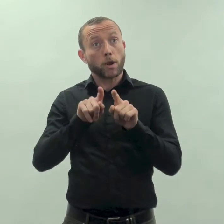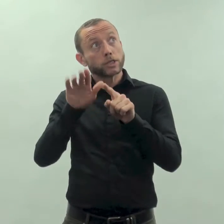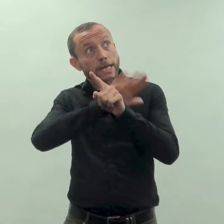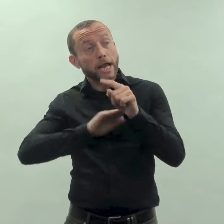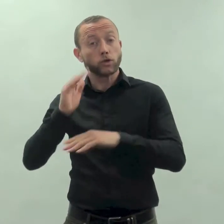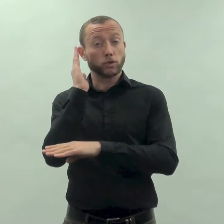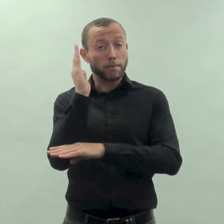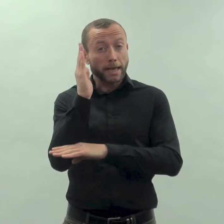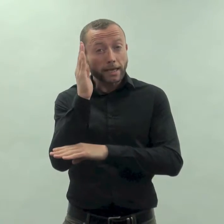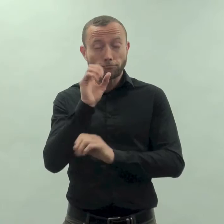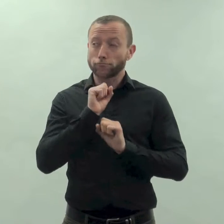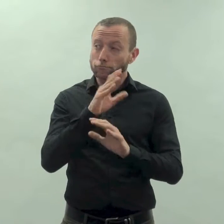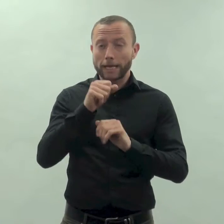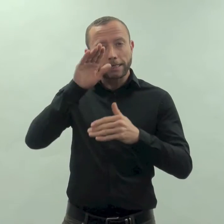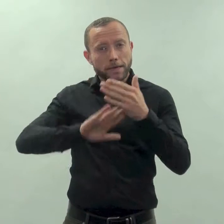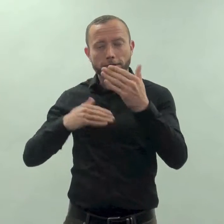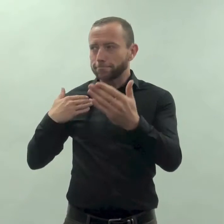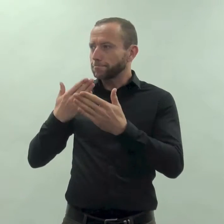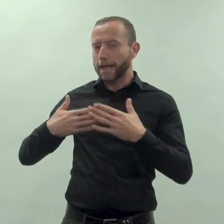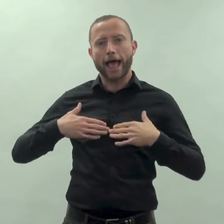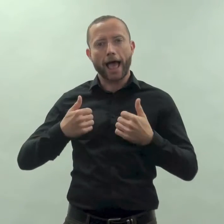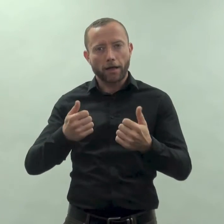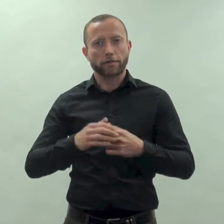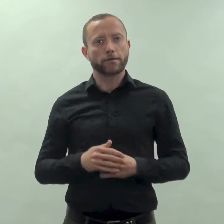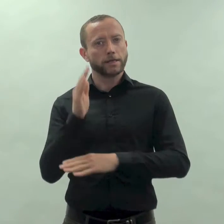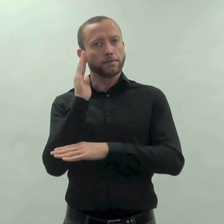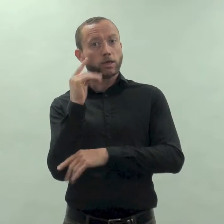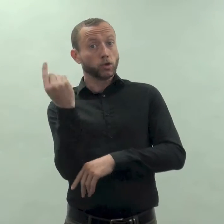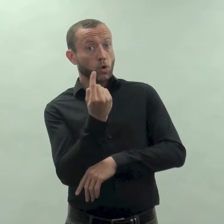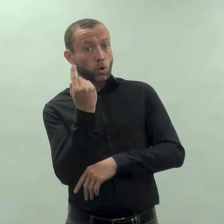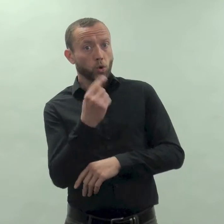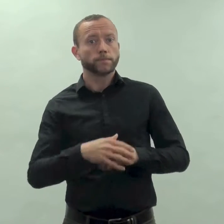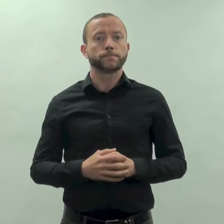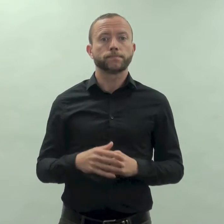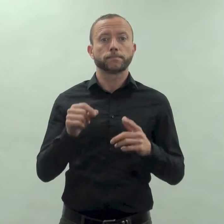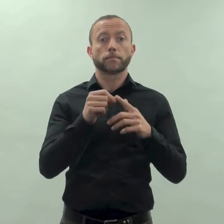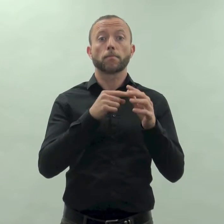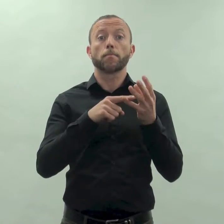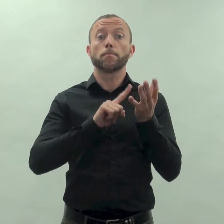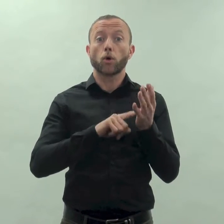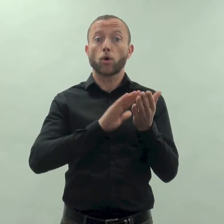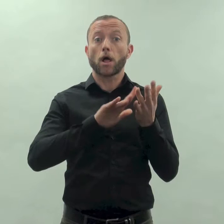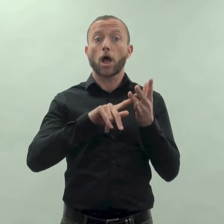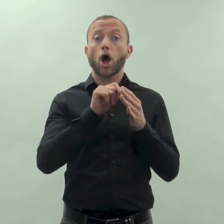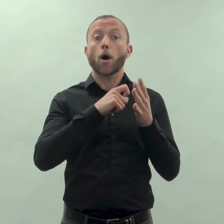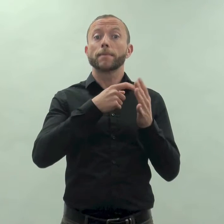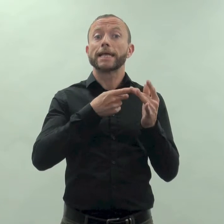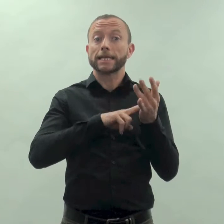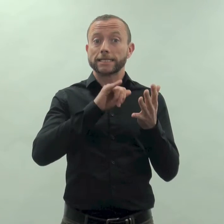local and national speakers to talk about their different experiences of health. Our speakers were Paul